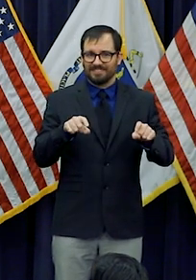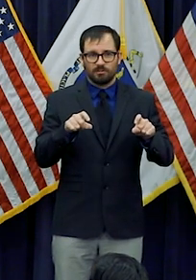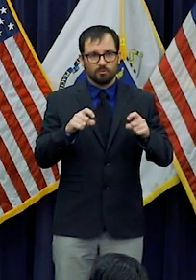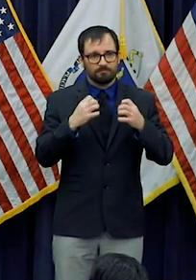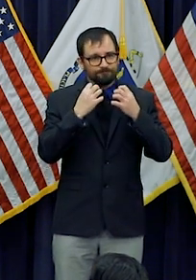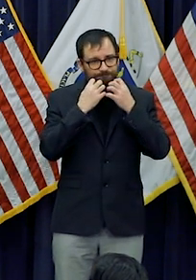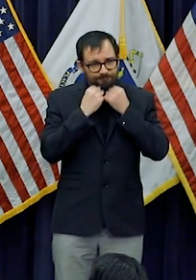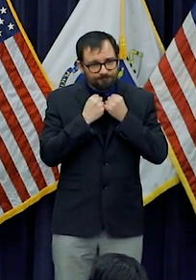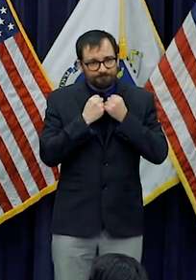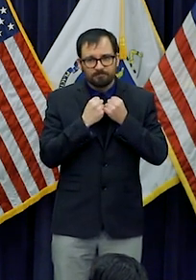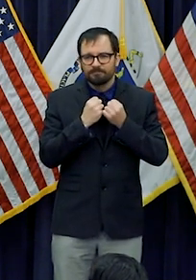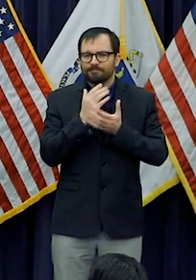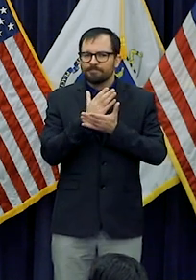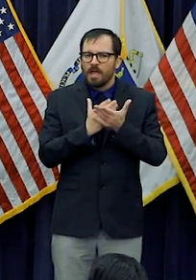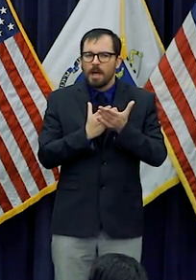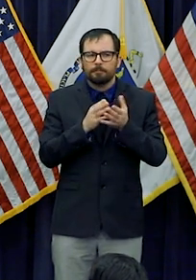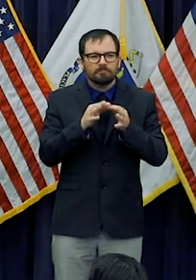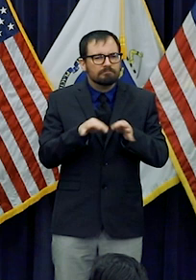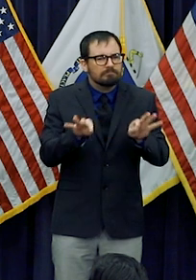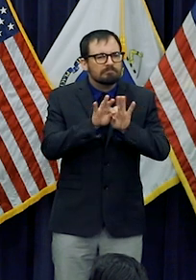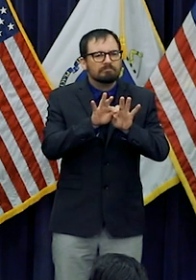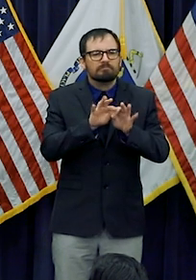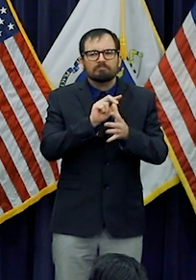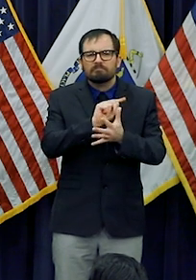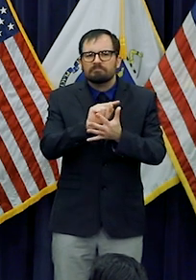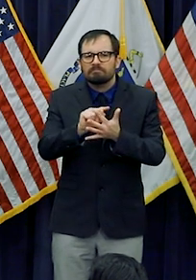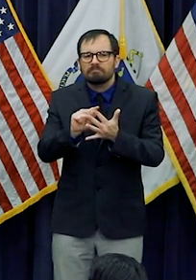despite social distancing.